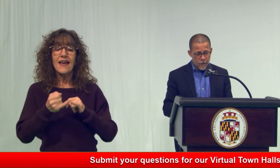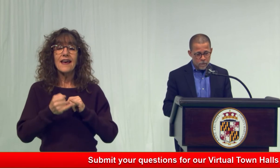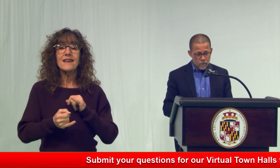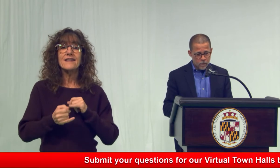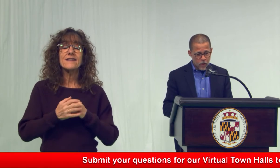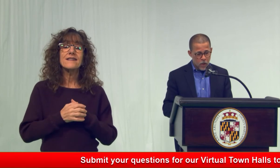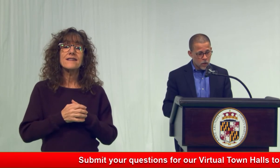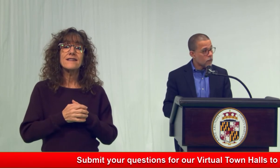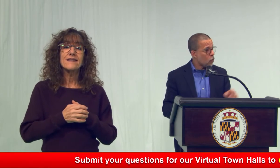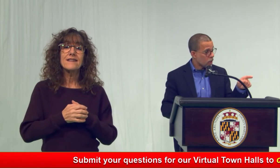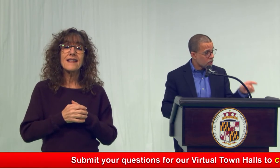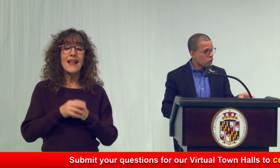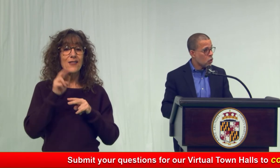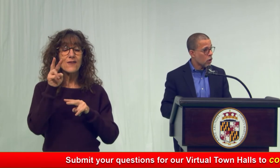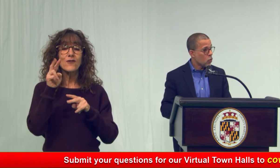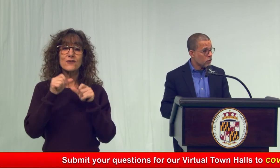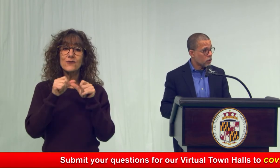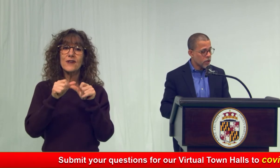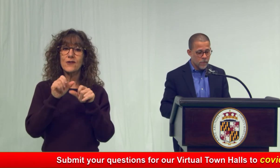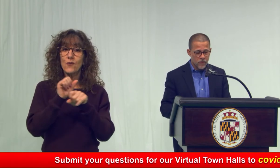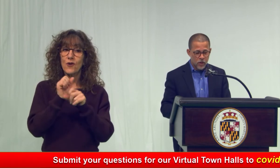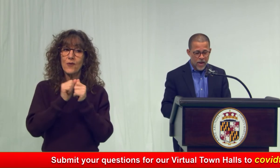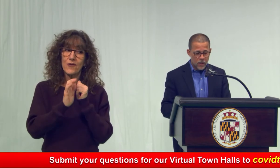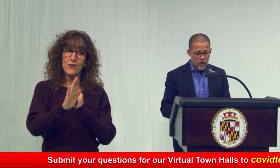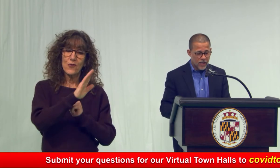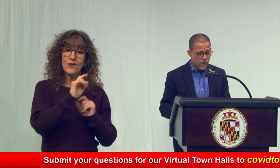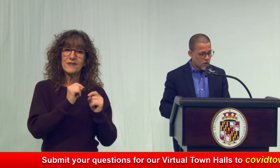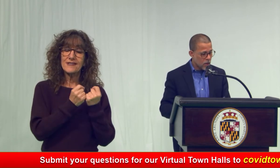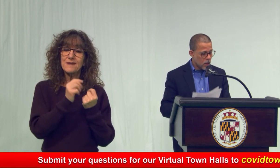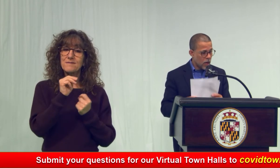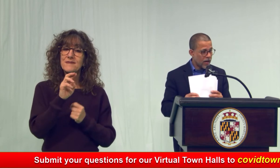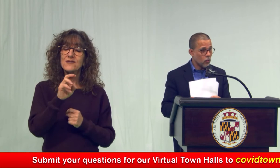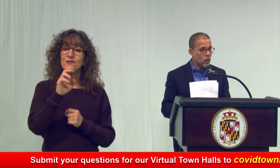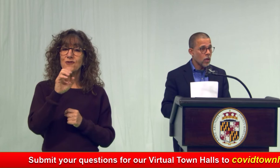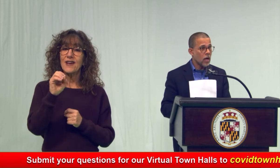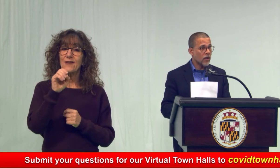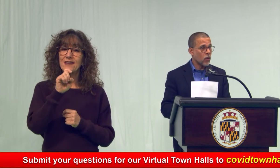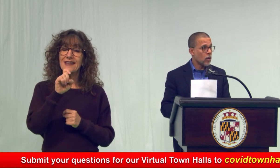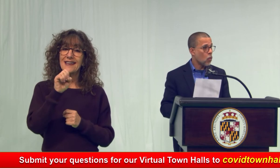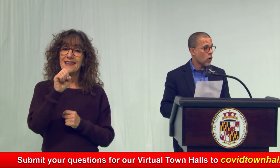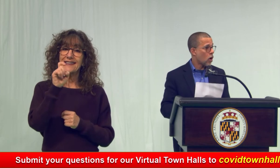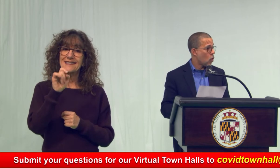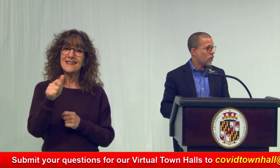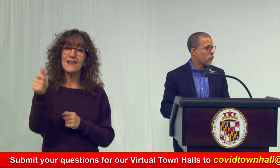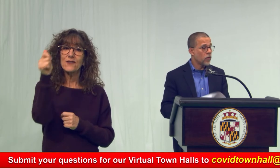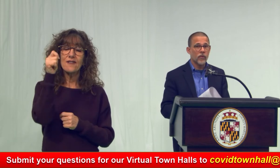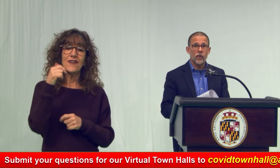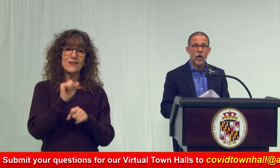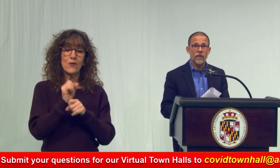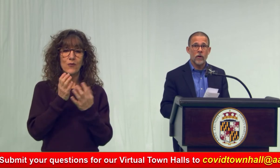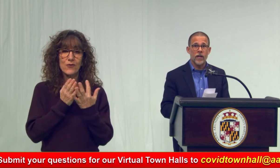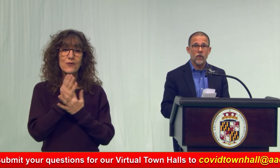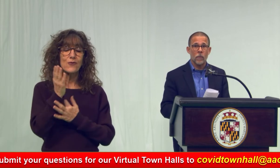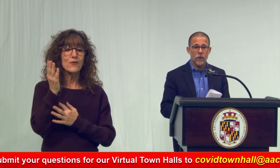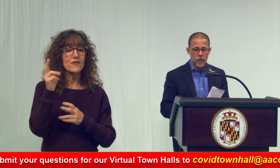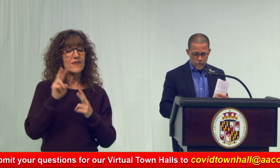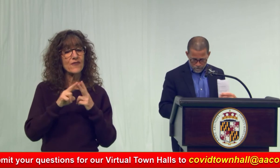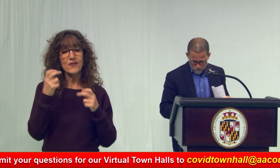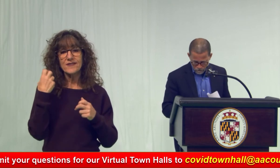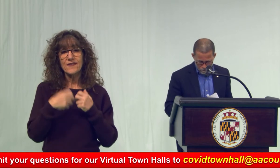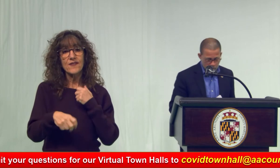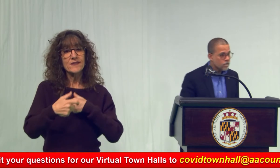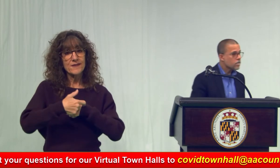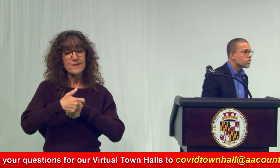and look forward to continue working with your team, Mr. County Executive, as we work our way through this very difficult